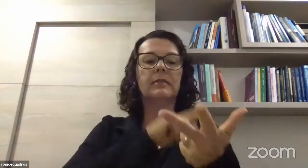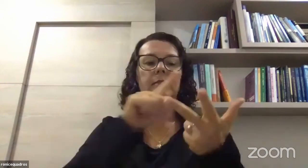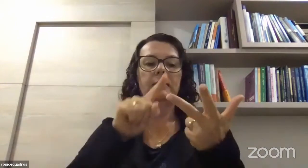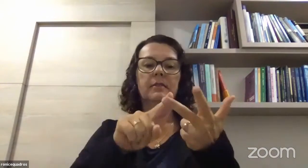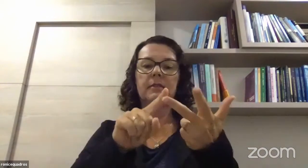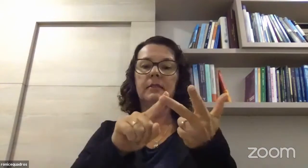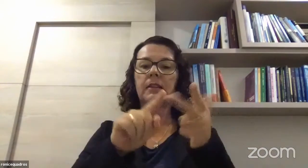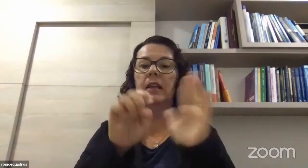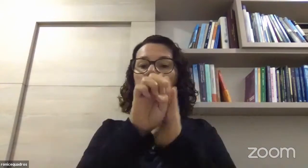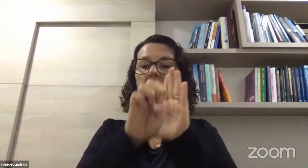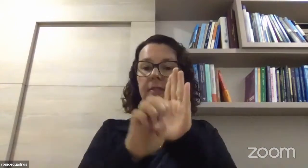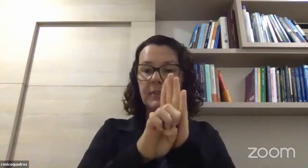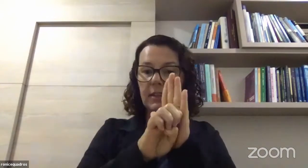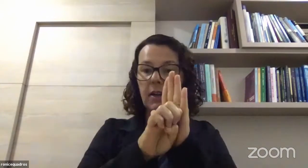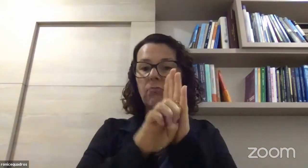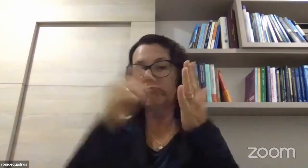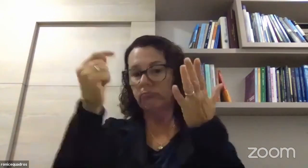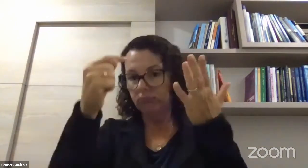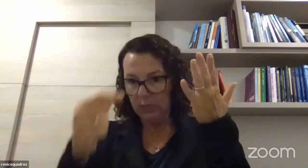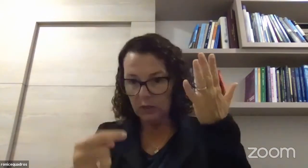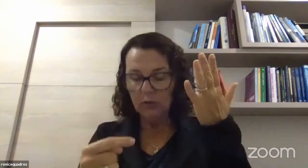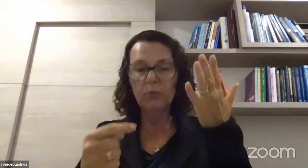language policies,